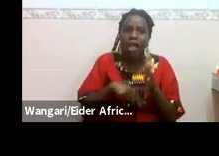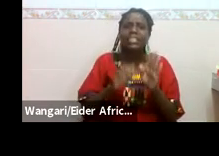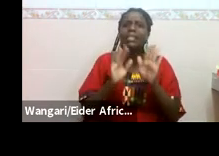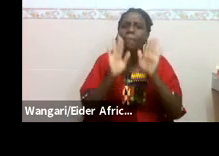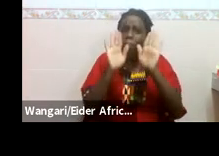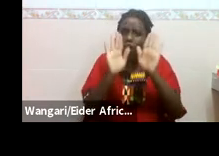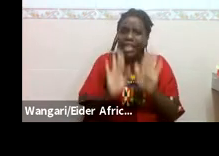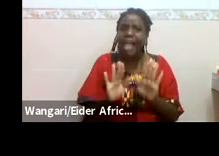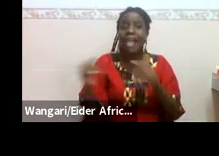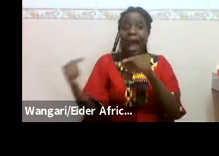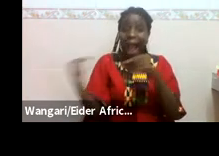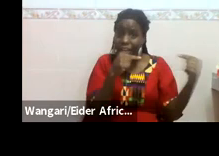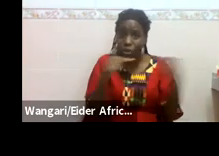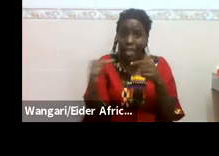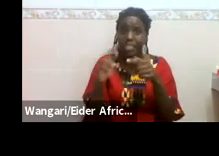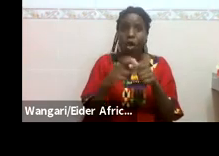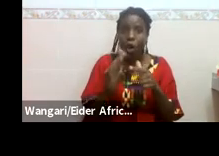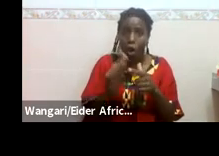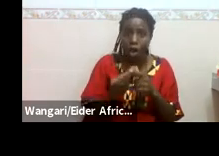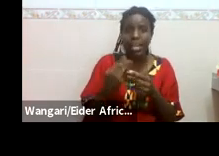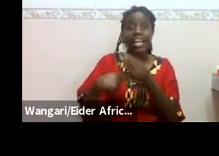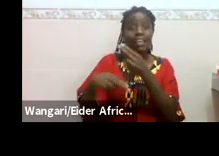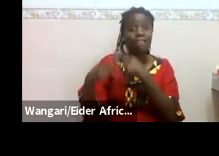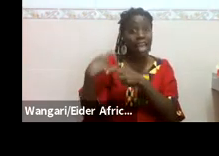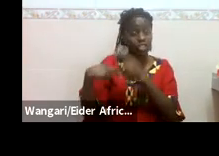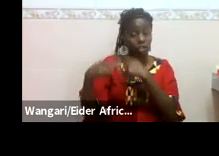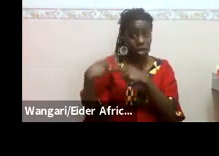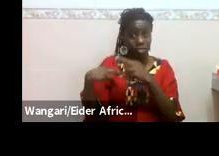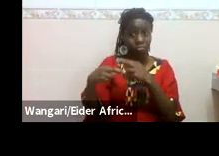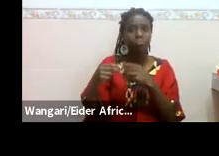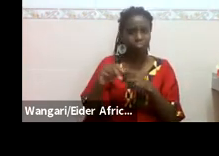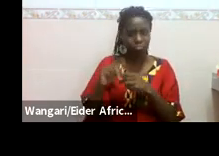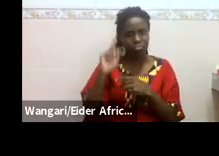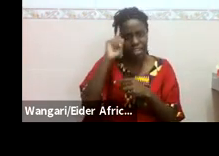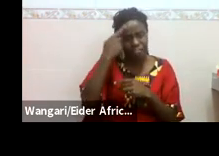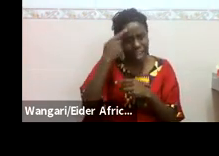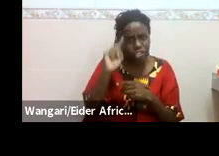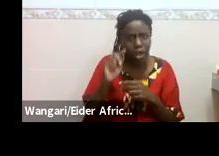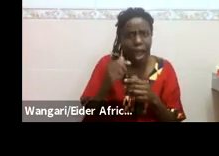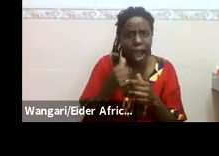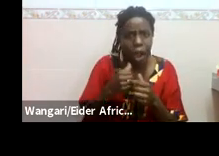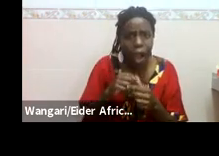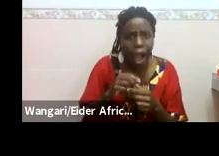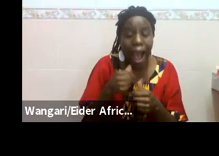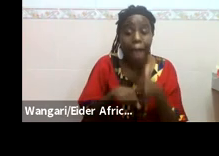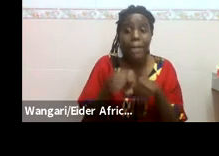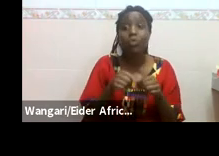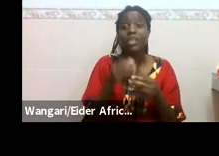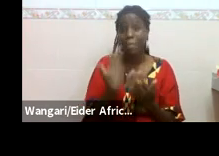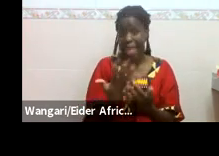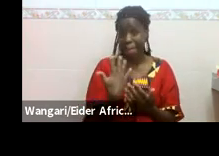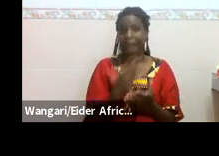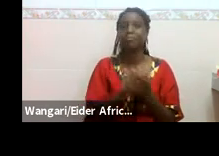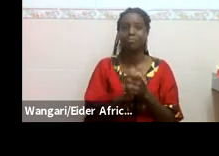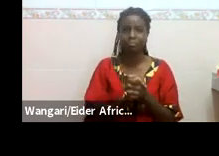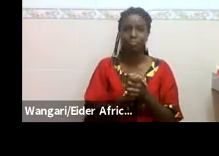a summary themselves, but when we are asked to do a review, it is the first thing that it's very good to